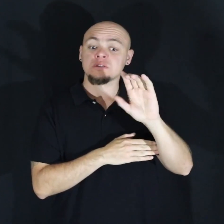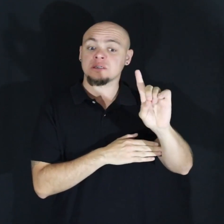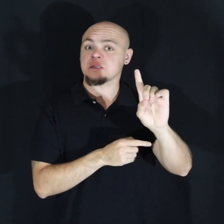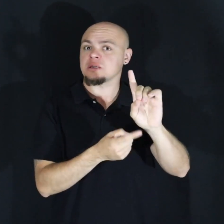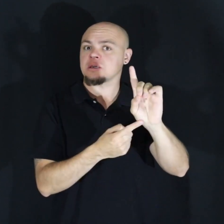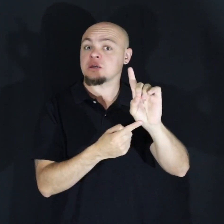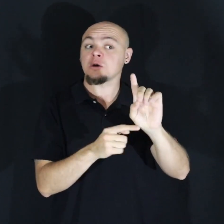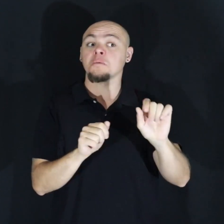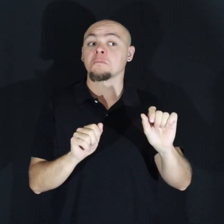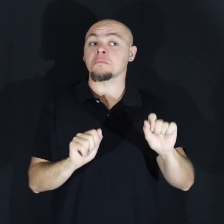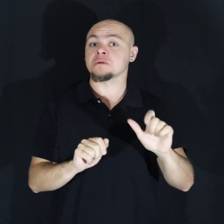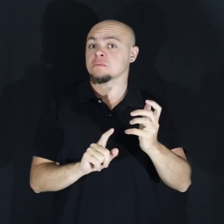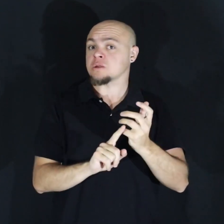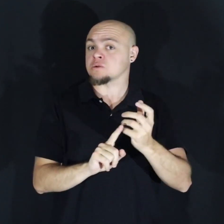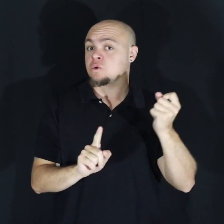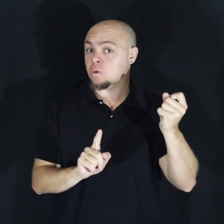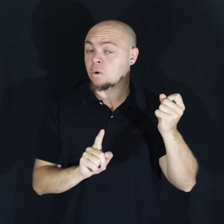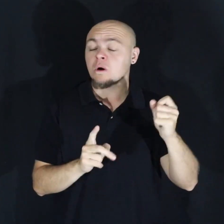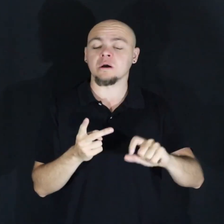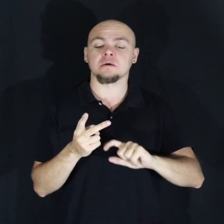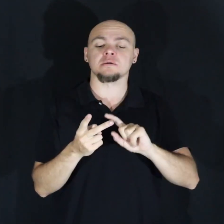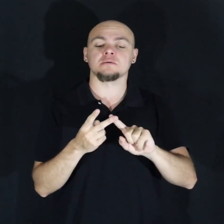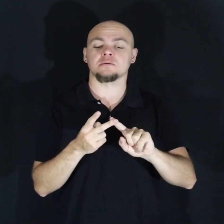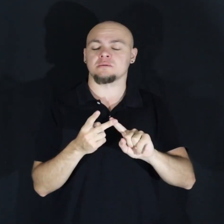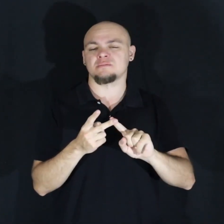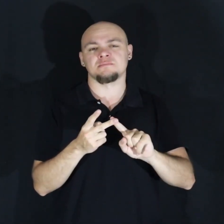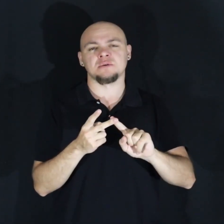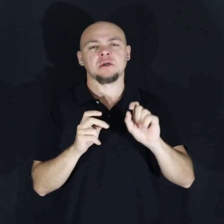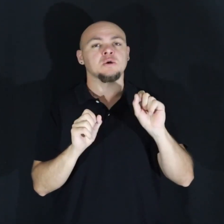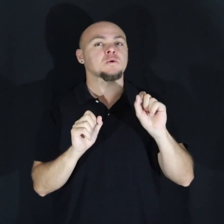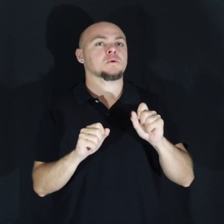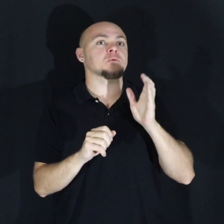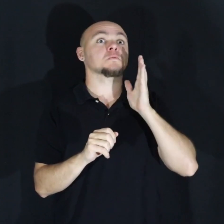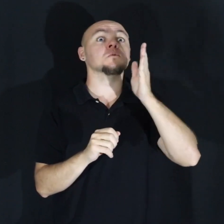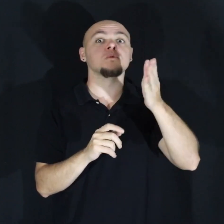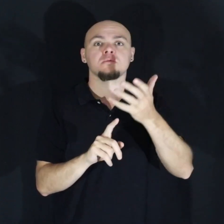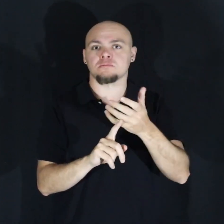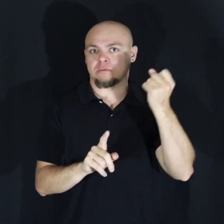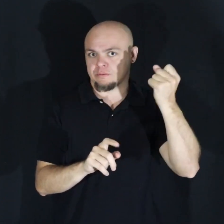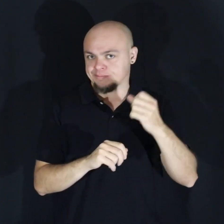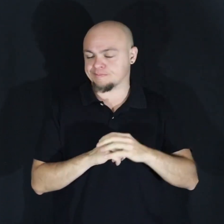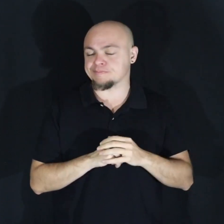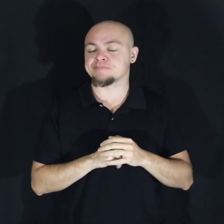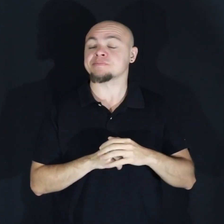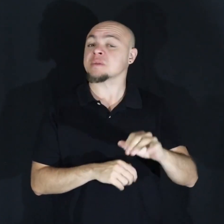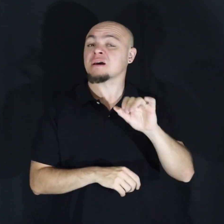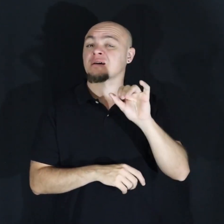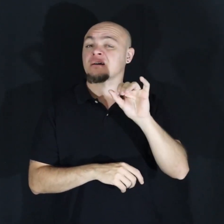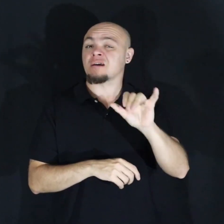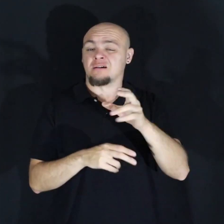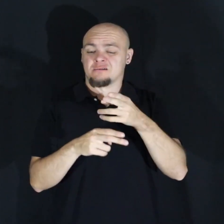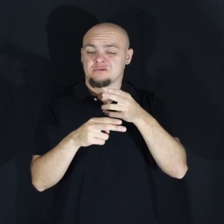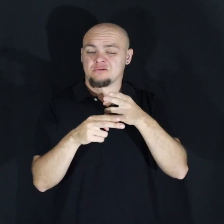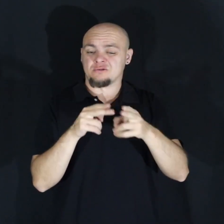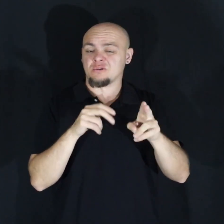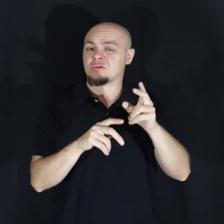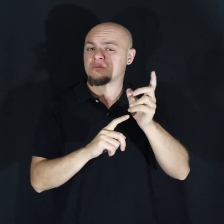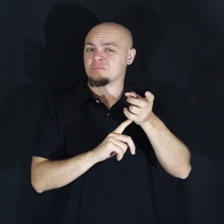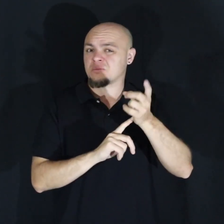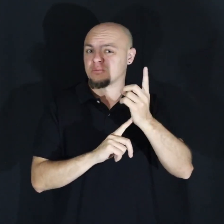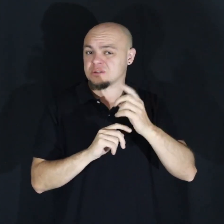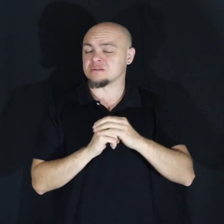taken from me on some level and what it could stand to take from me. In those brief